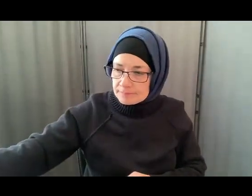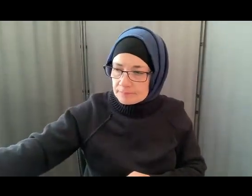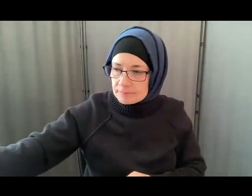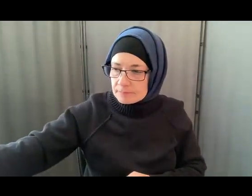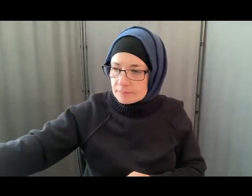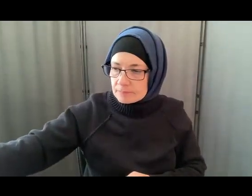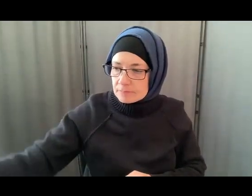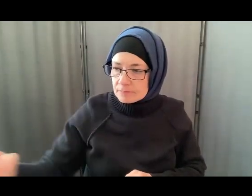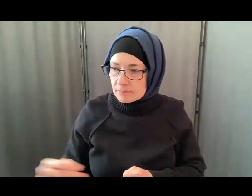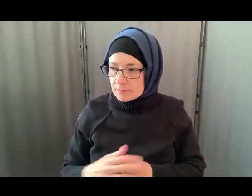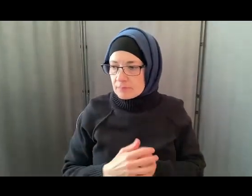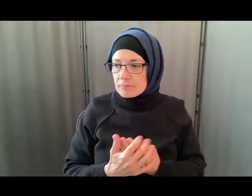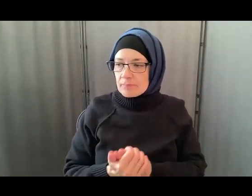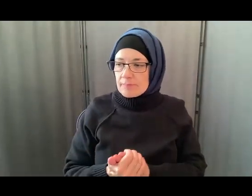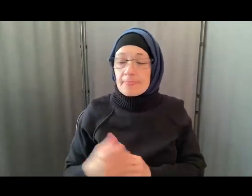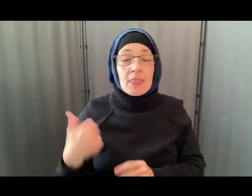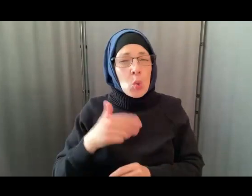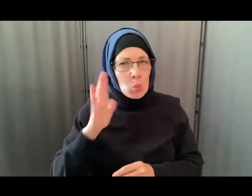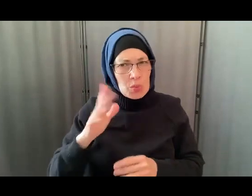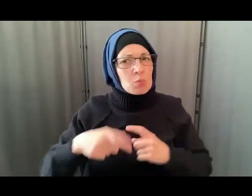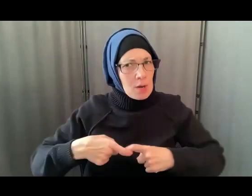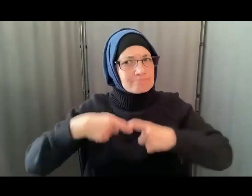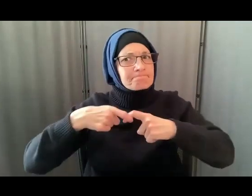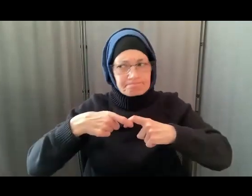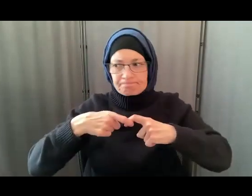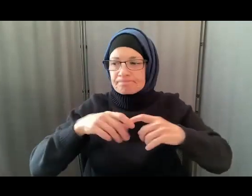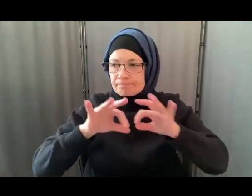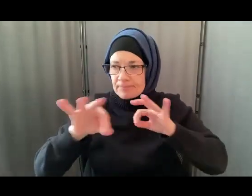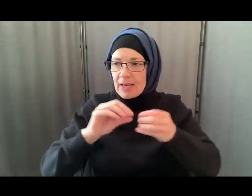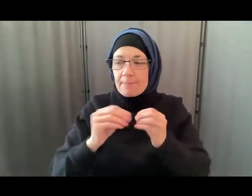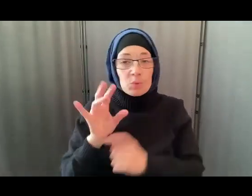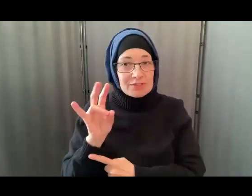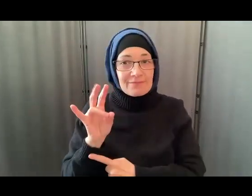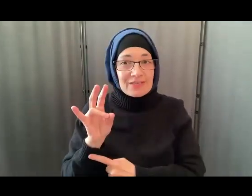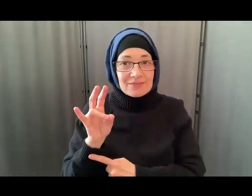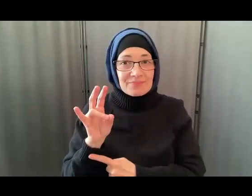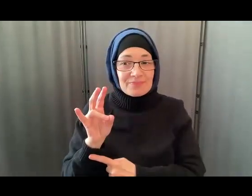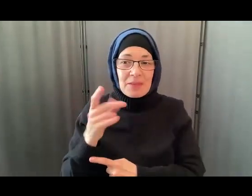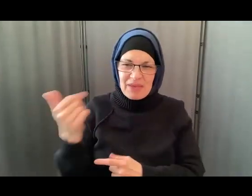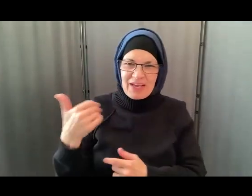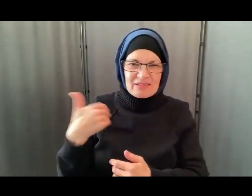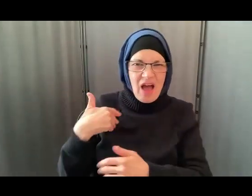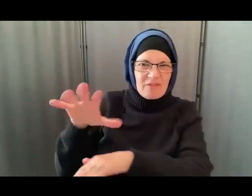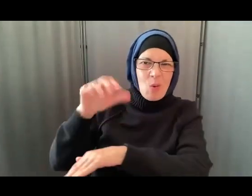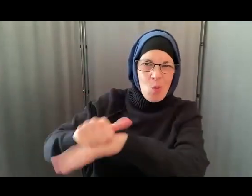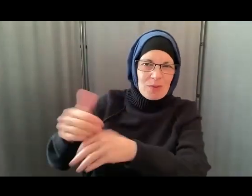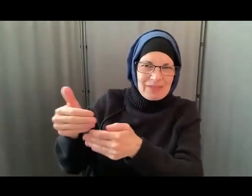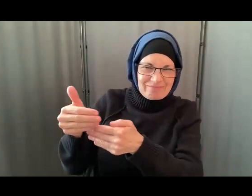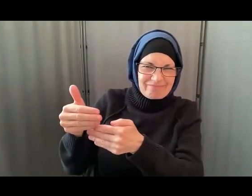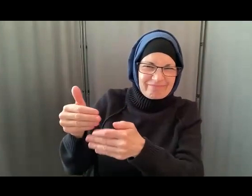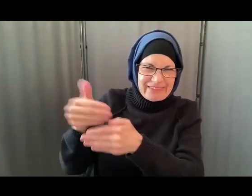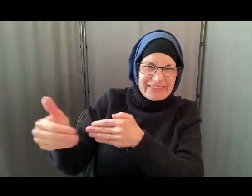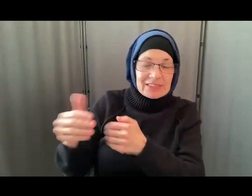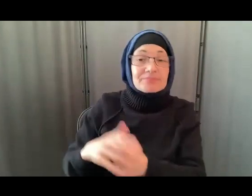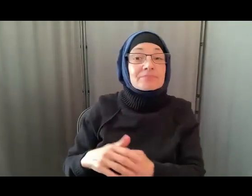We'll stop at ayah number 7 so that I may go to my next appointment. And next